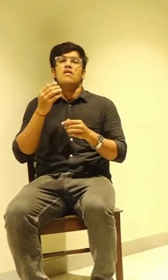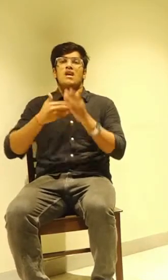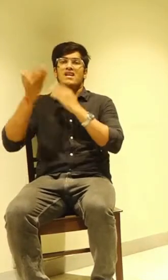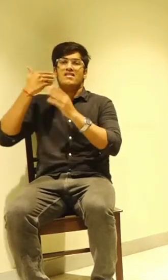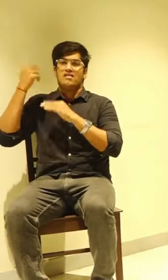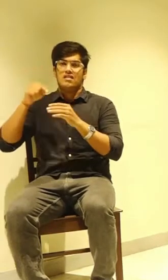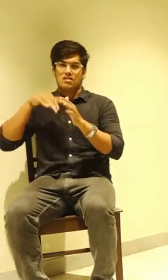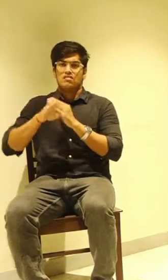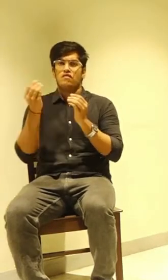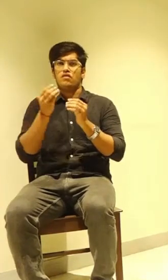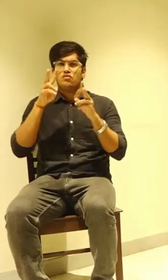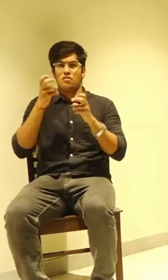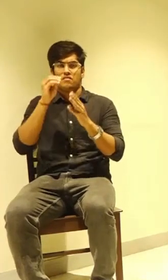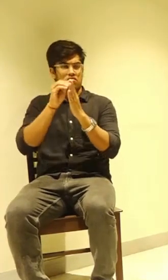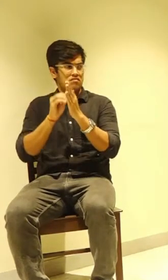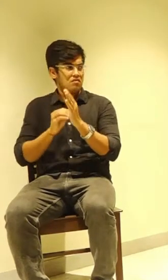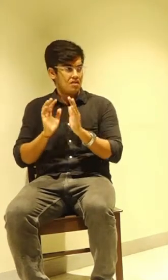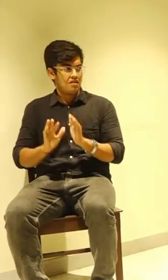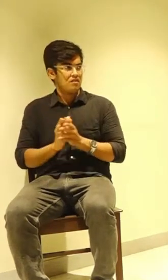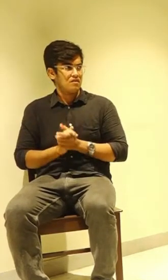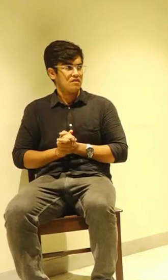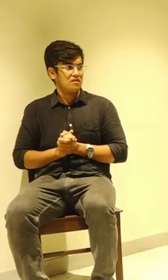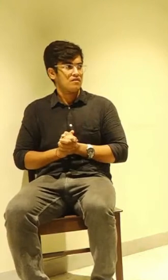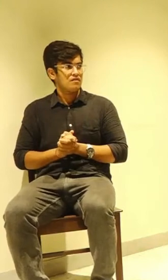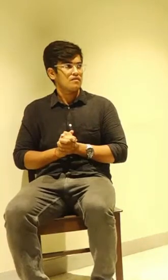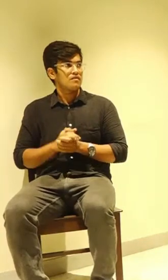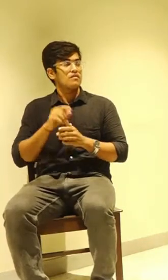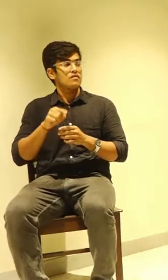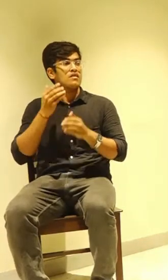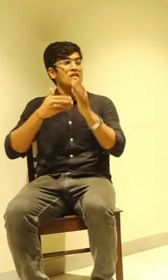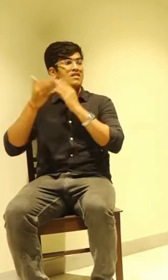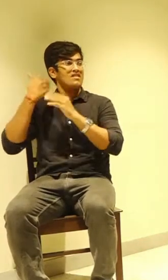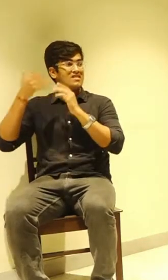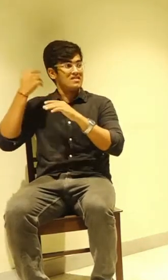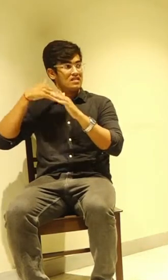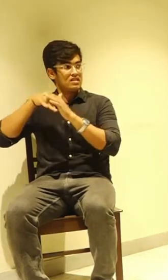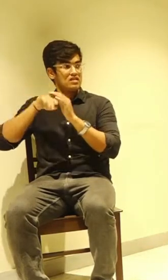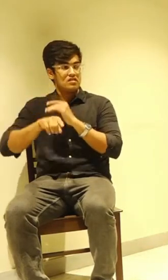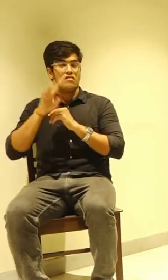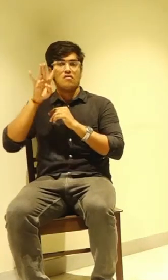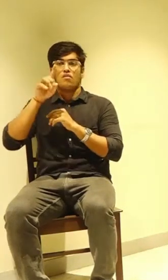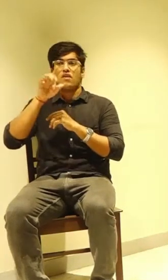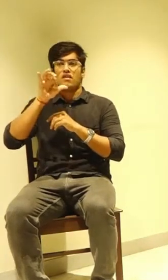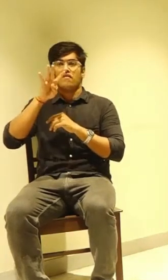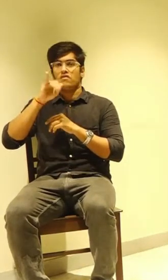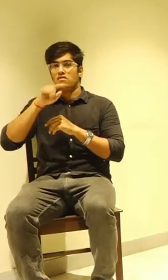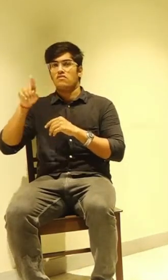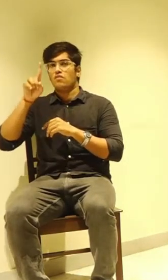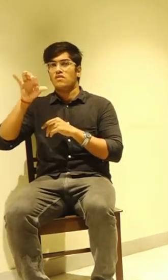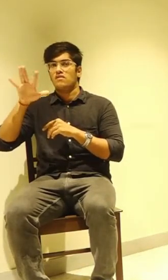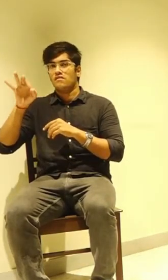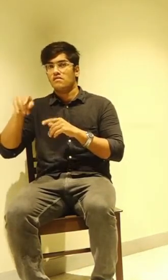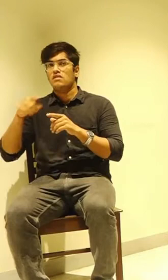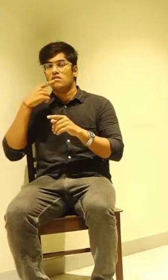to haunt us? No, history, this entire history, as I just said, from 46 to 50, tells us